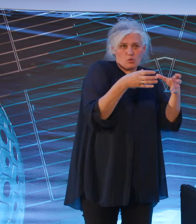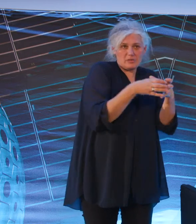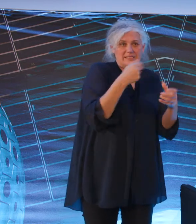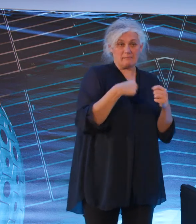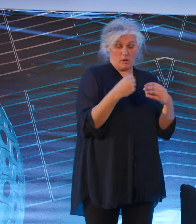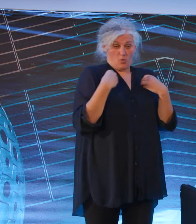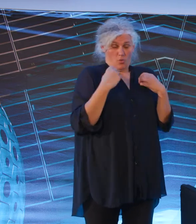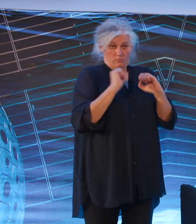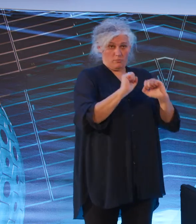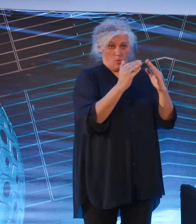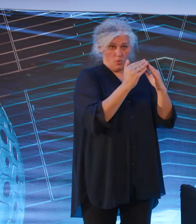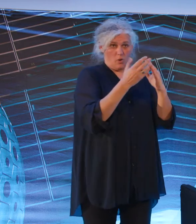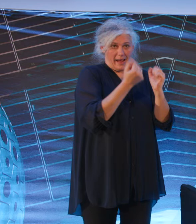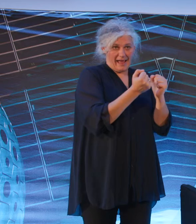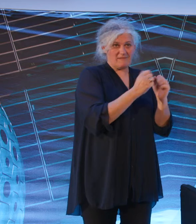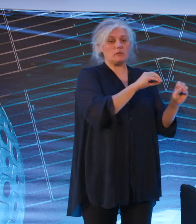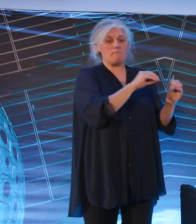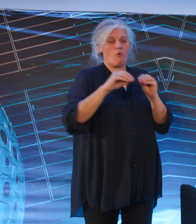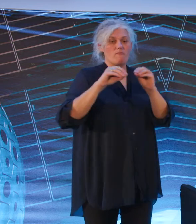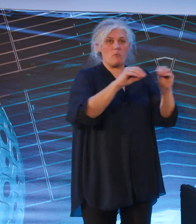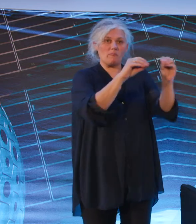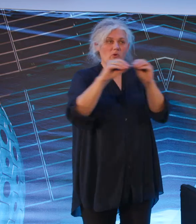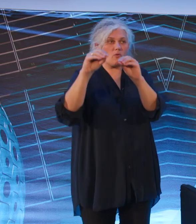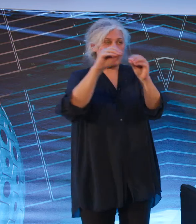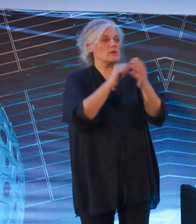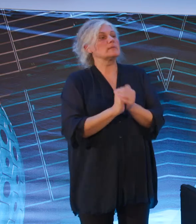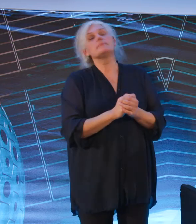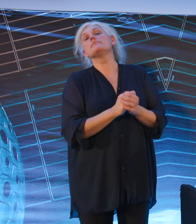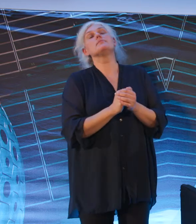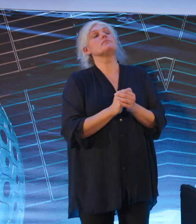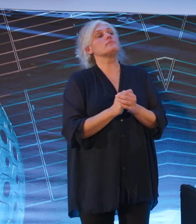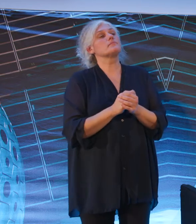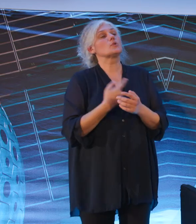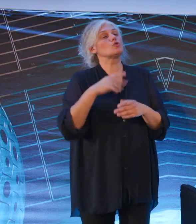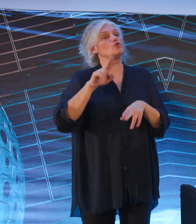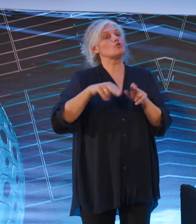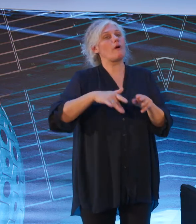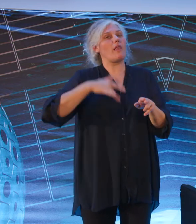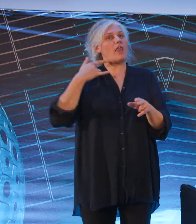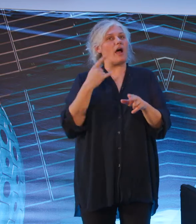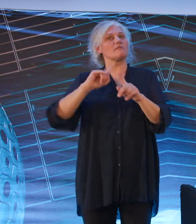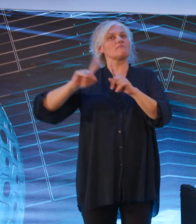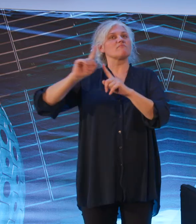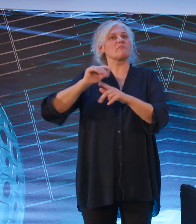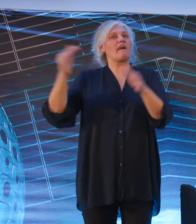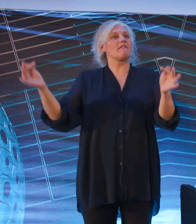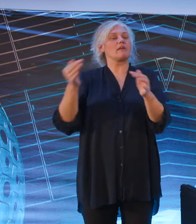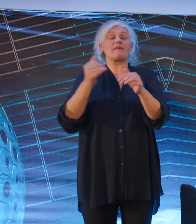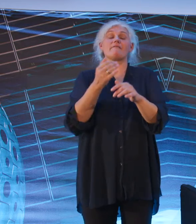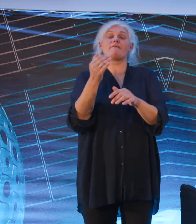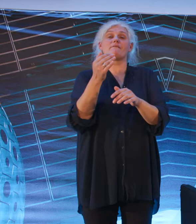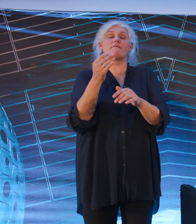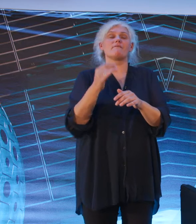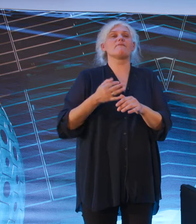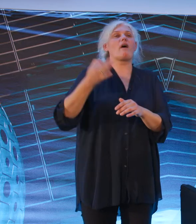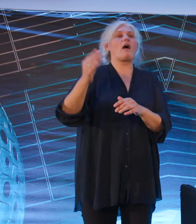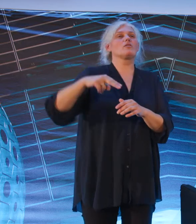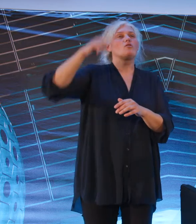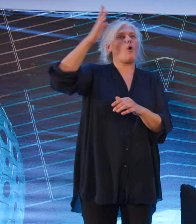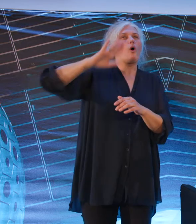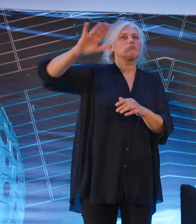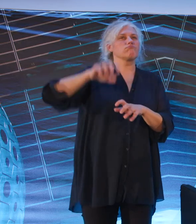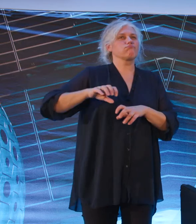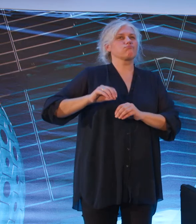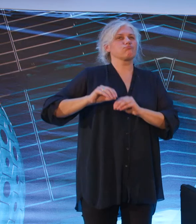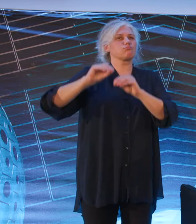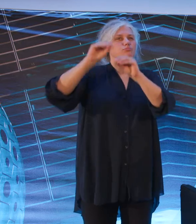their home but became a nightmare for them. Piecing together a new life in the wilderness of the far north, they have to come to terms